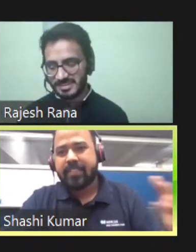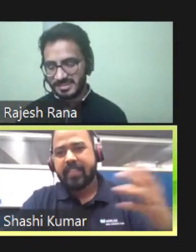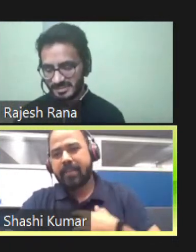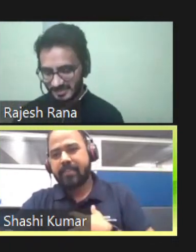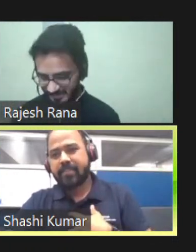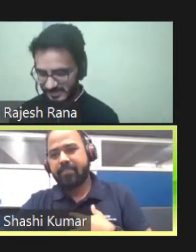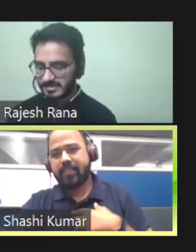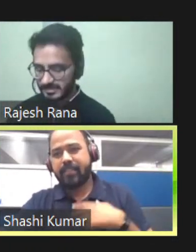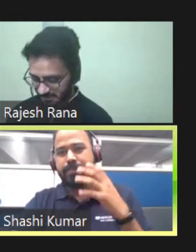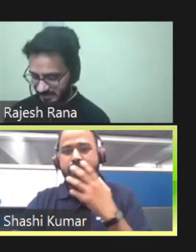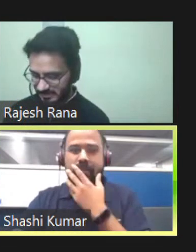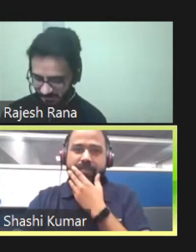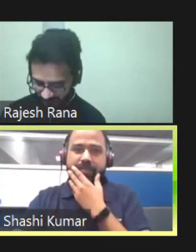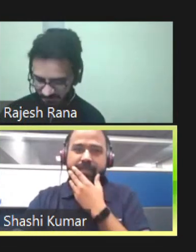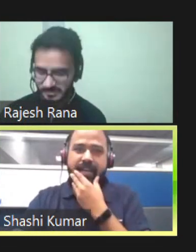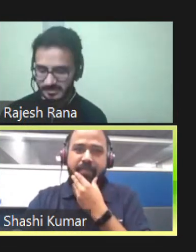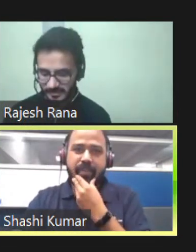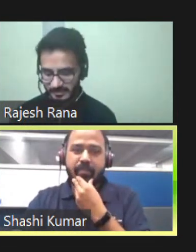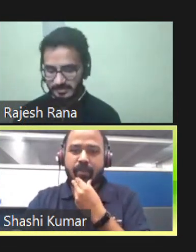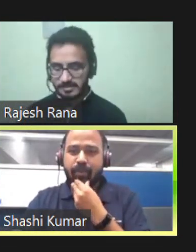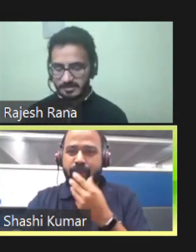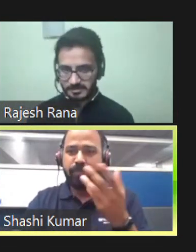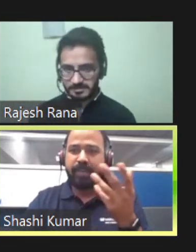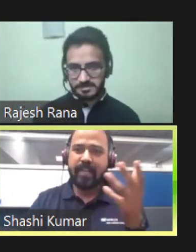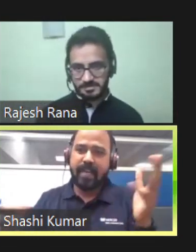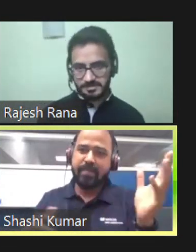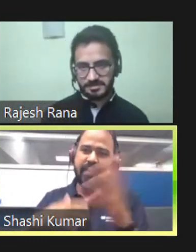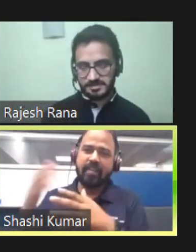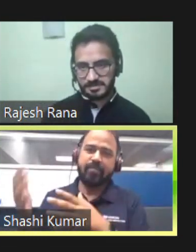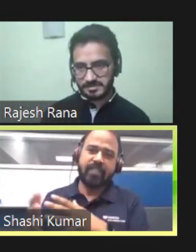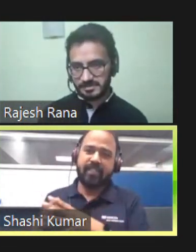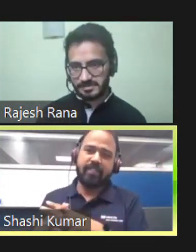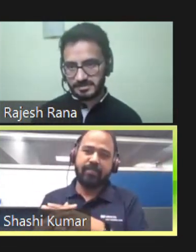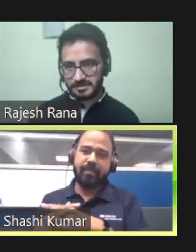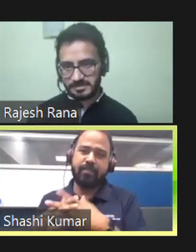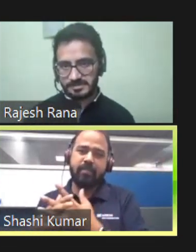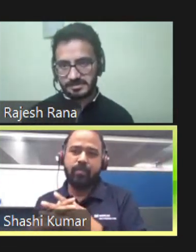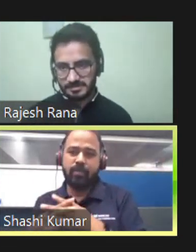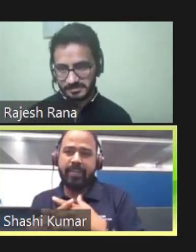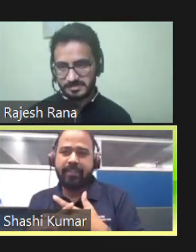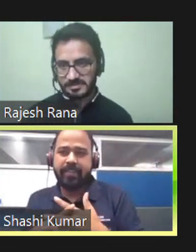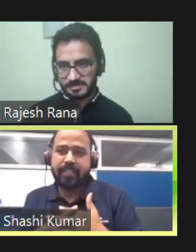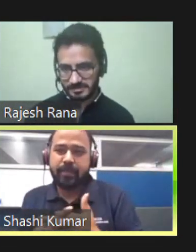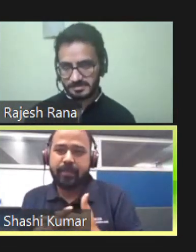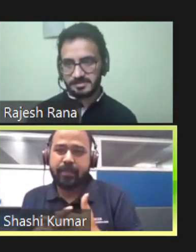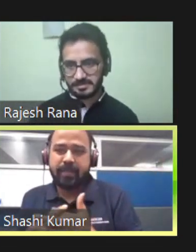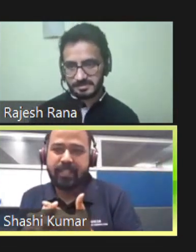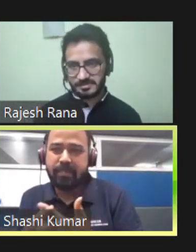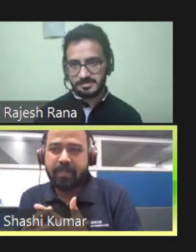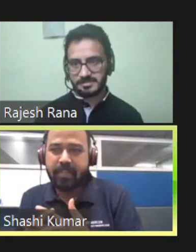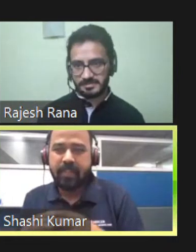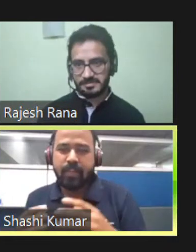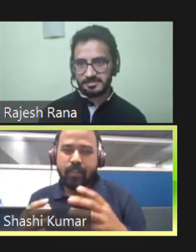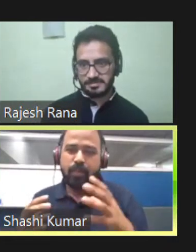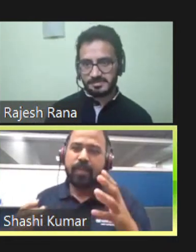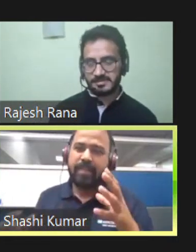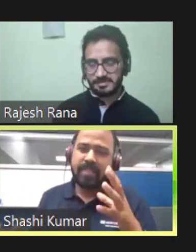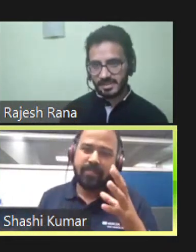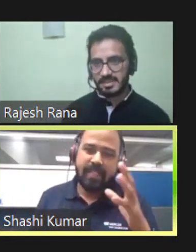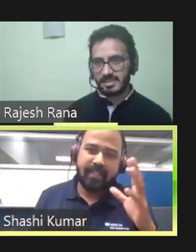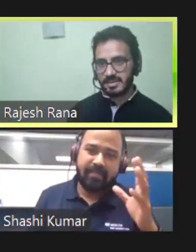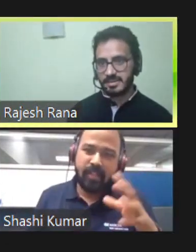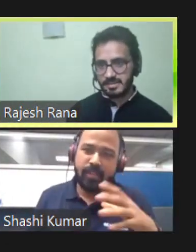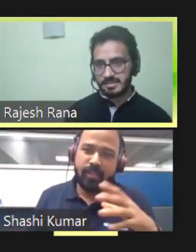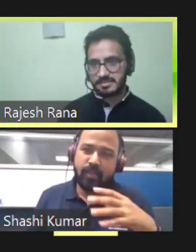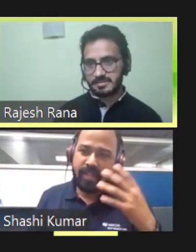I've seen myself in the spot when I'm not able to, when I'm in a conversation with people who are hearing and speech impaired. So sometimes